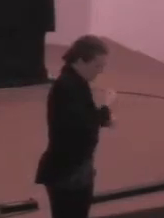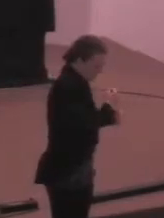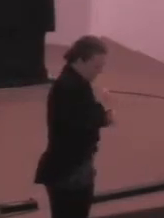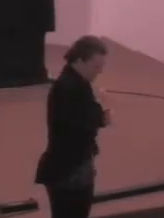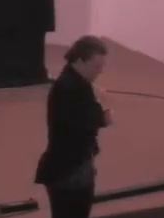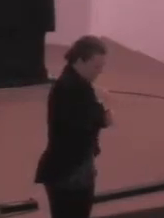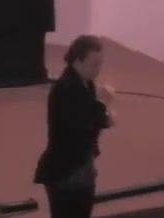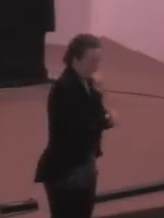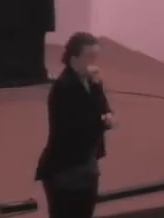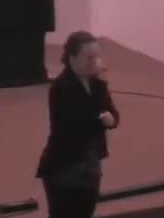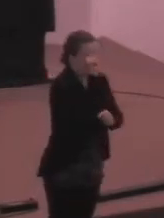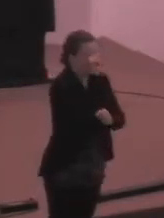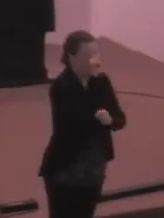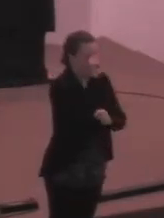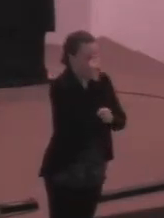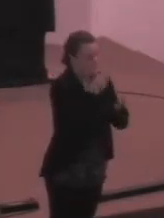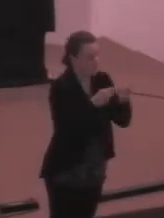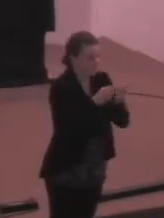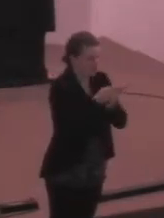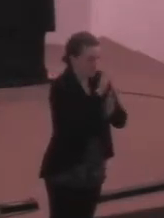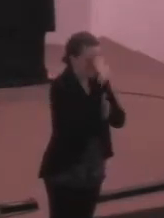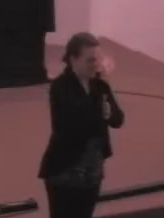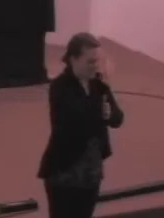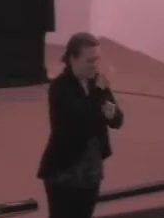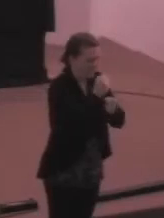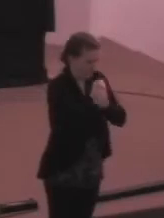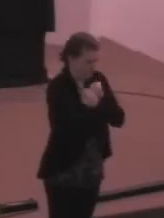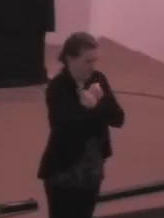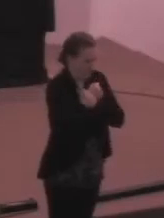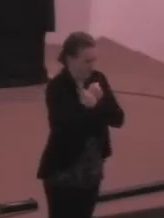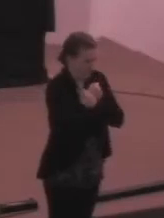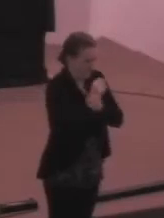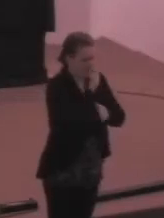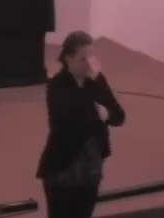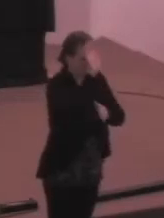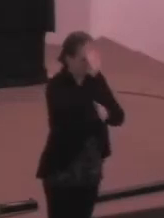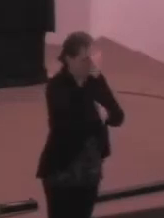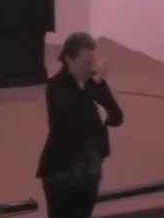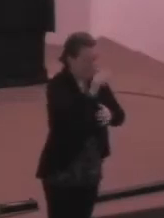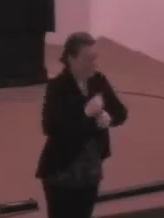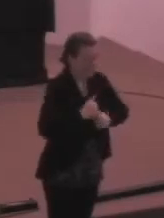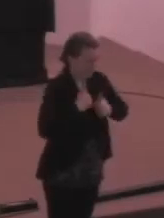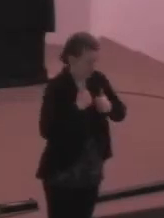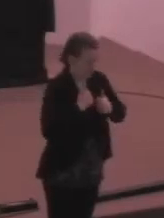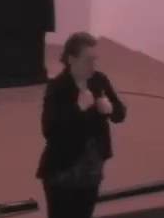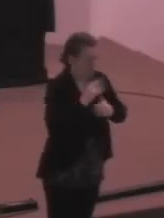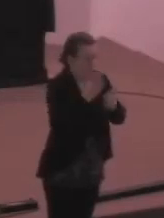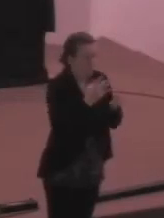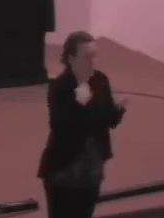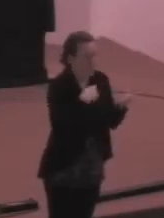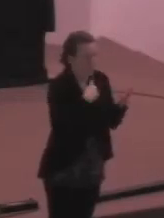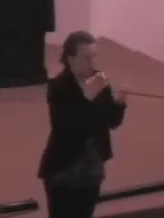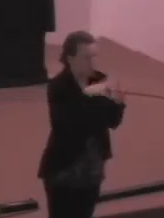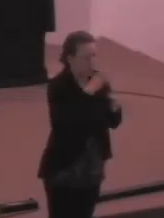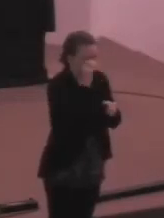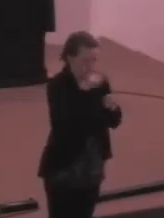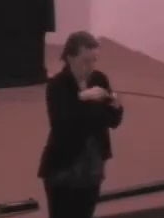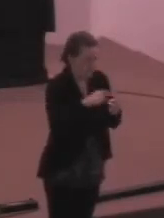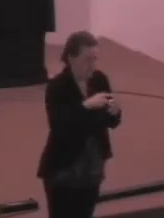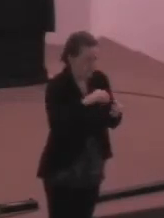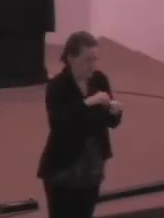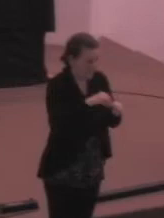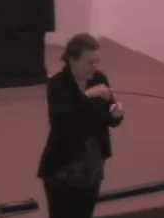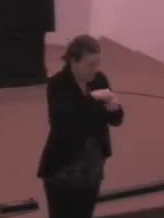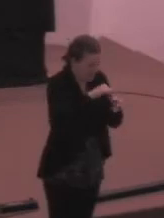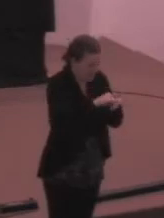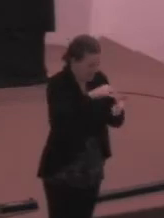it's God's love. And that's going to be what we're going to learn. So, if